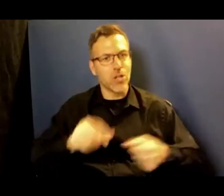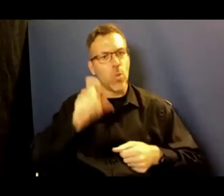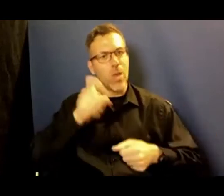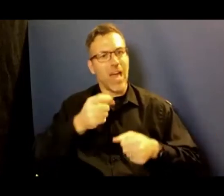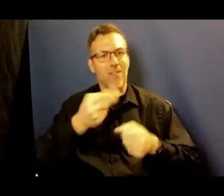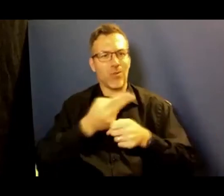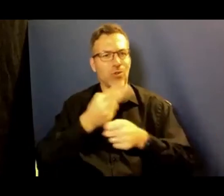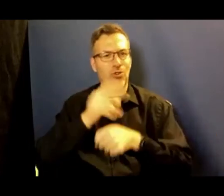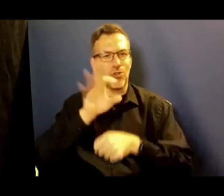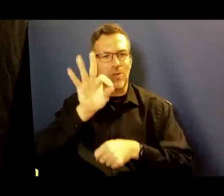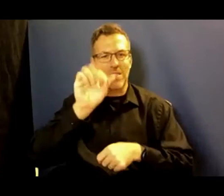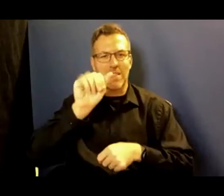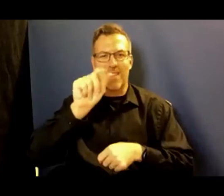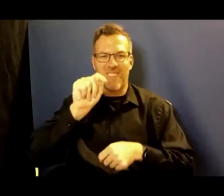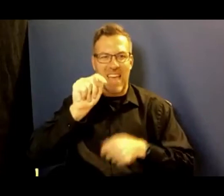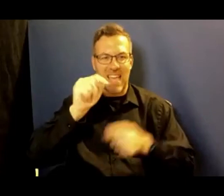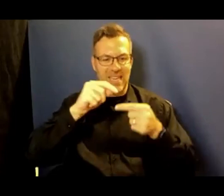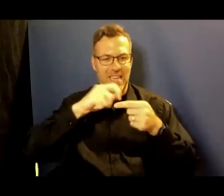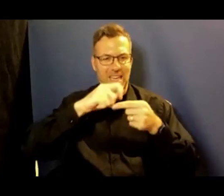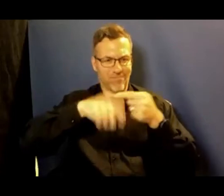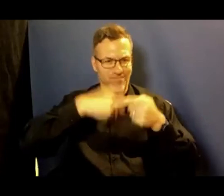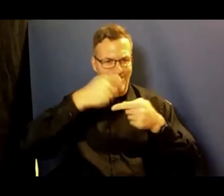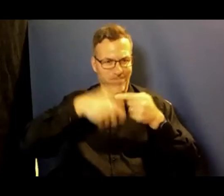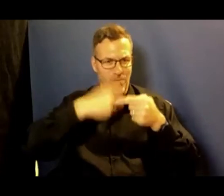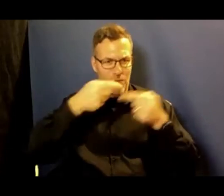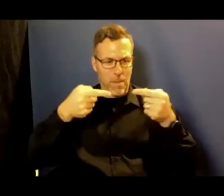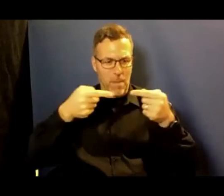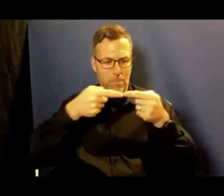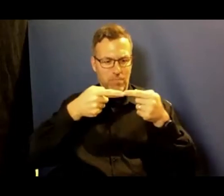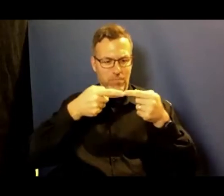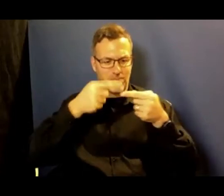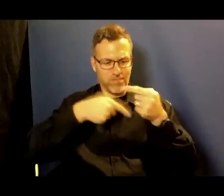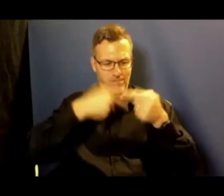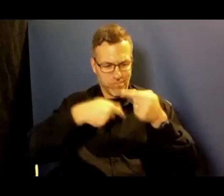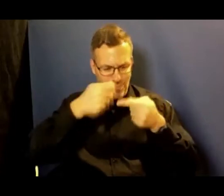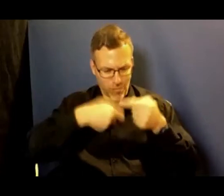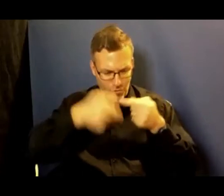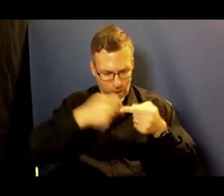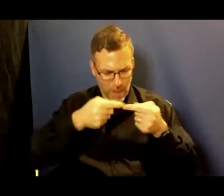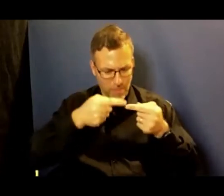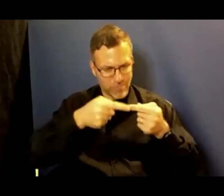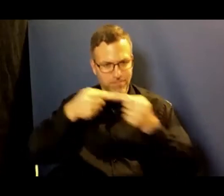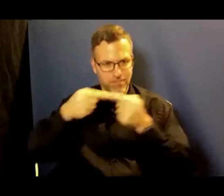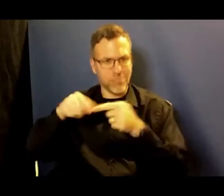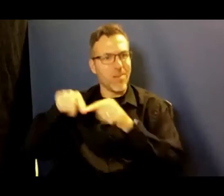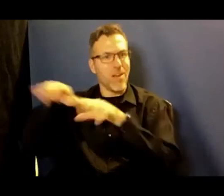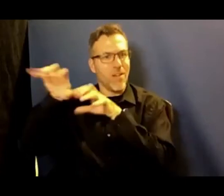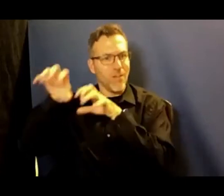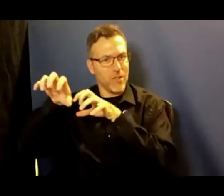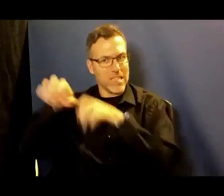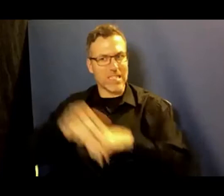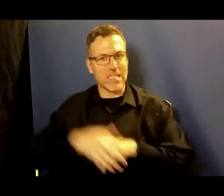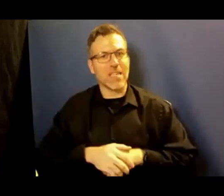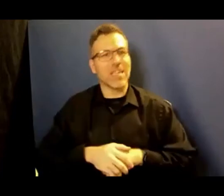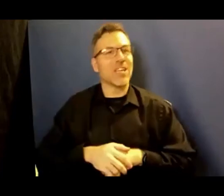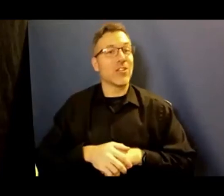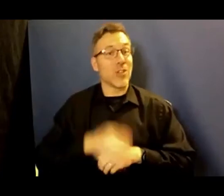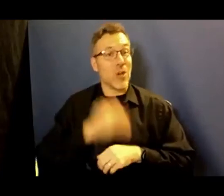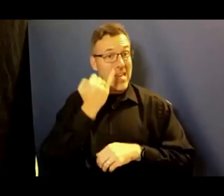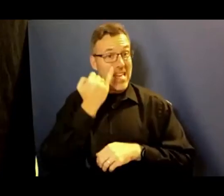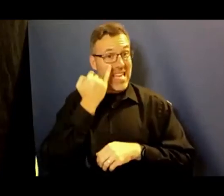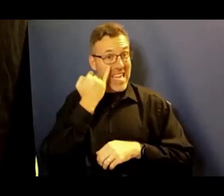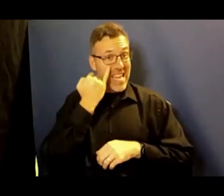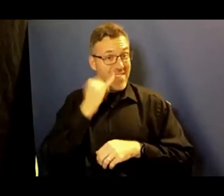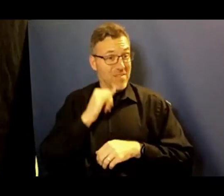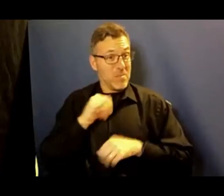to actually deliver it. But yeah, it has no interest in your DNA. And if it did, we would cure a lot of diseases. It would